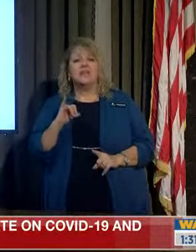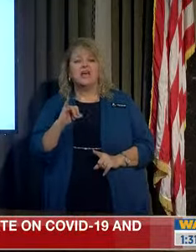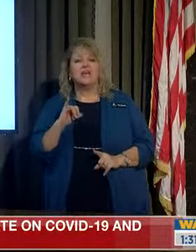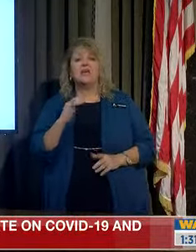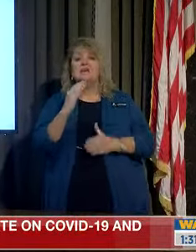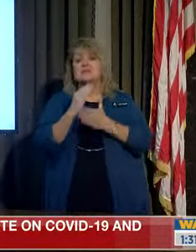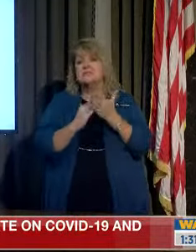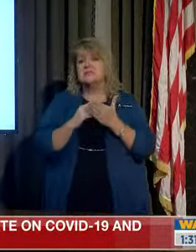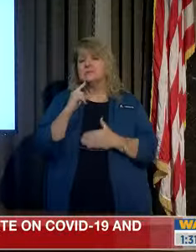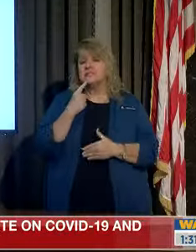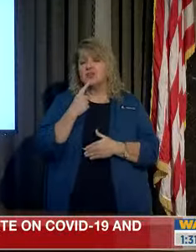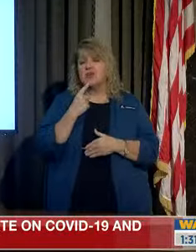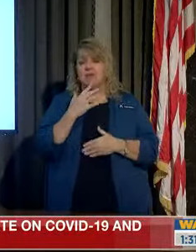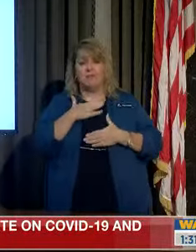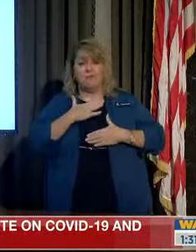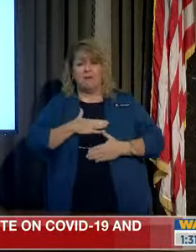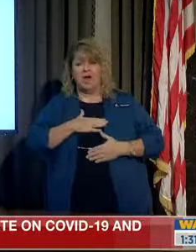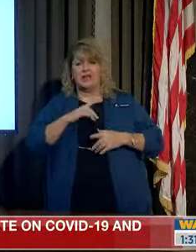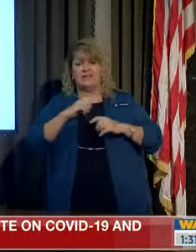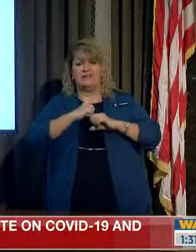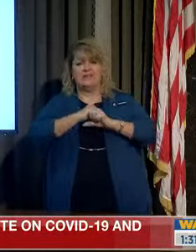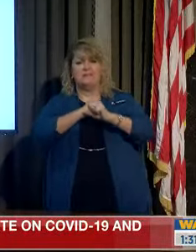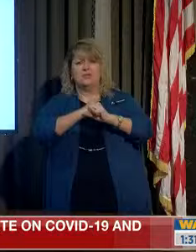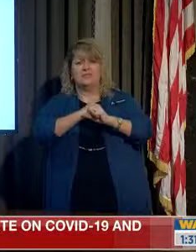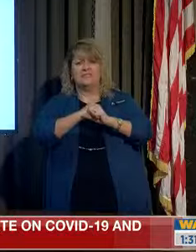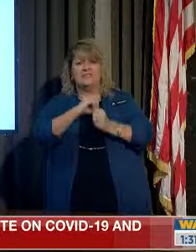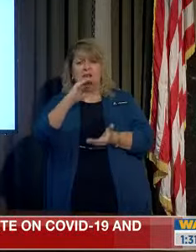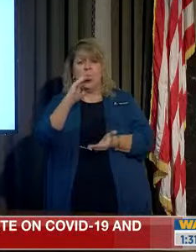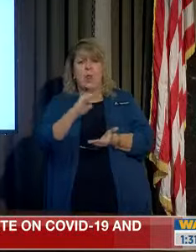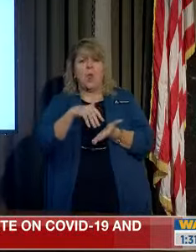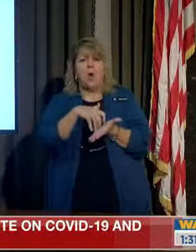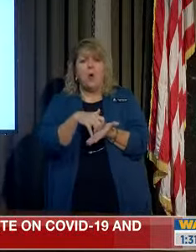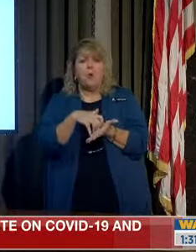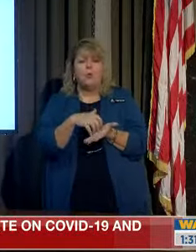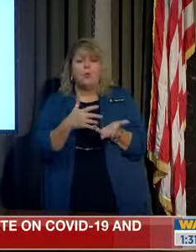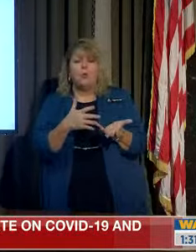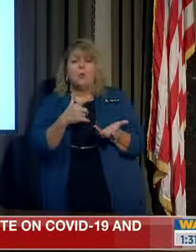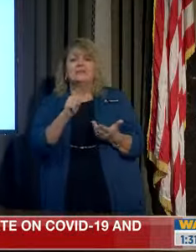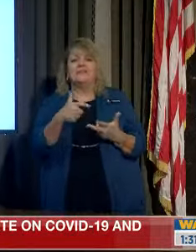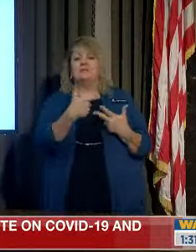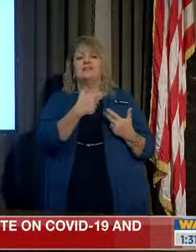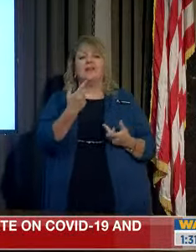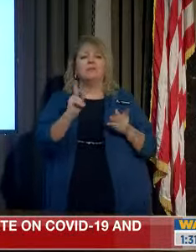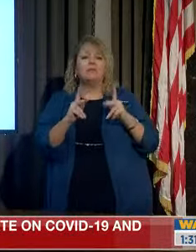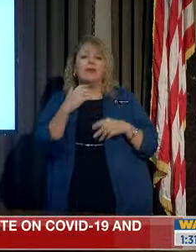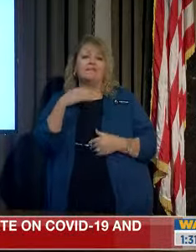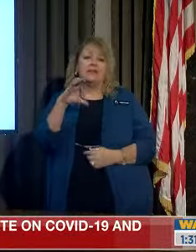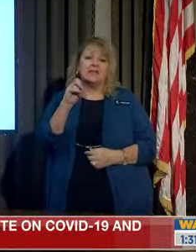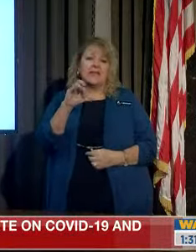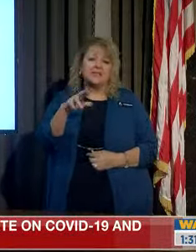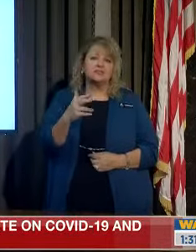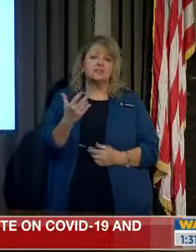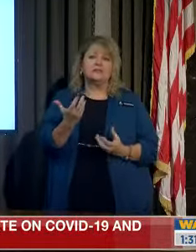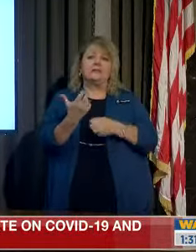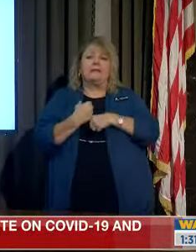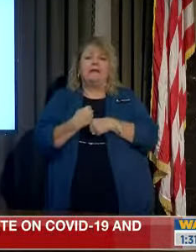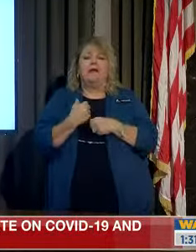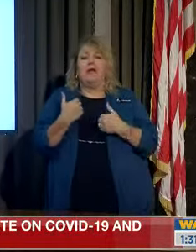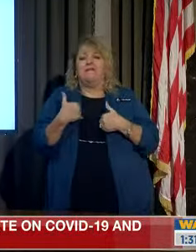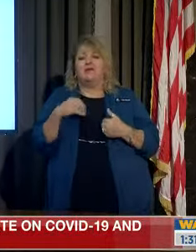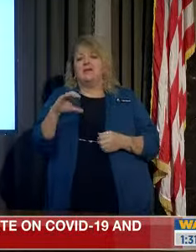or severe immunosuppression, and this is a small number of people, we're talking about people who are getting chemotherapy for cancer, people who are